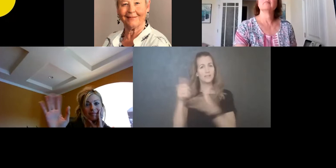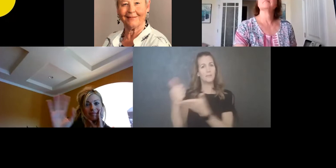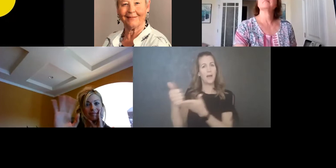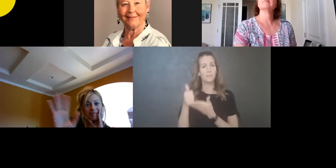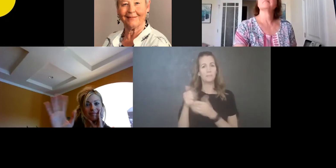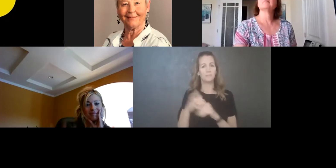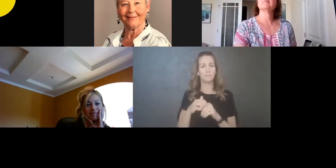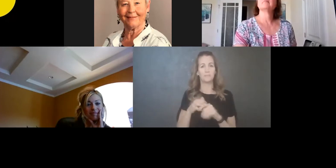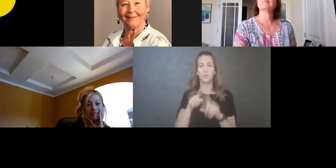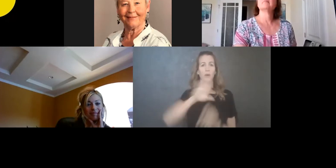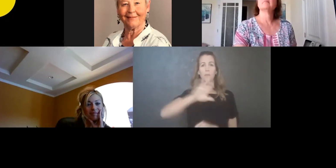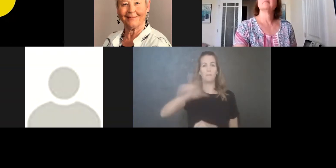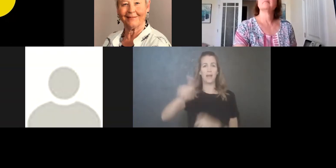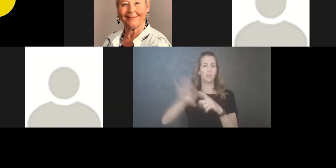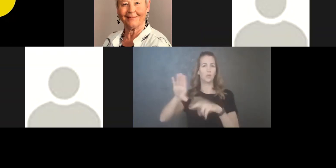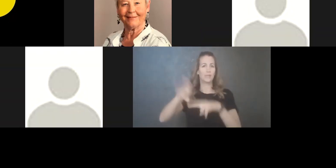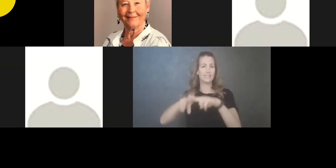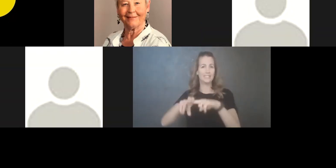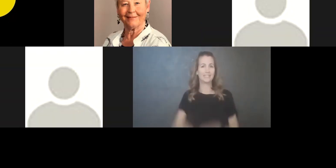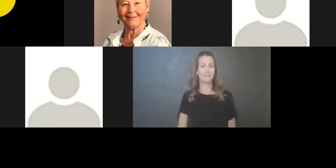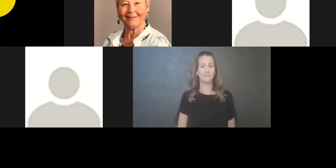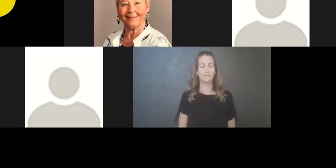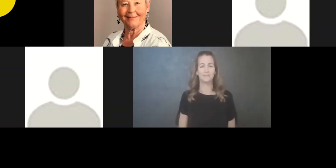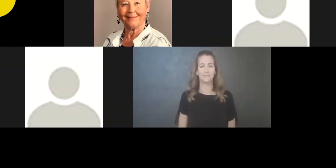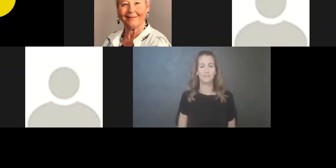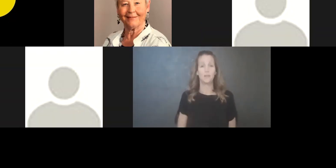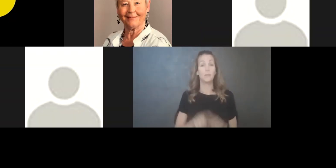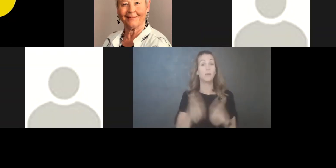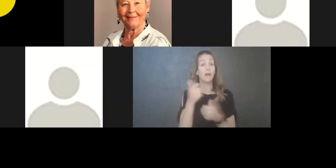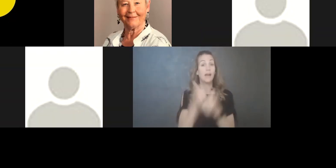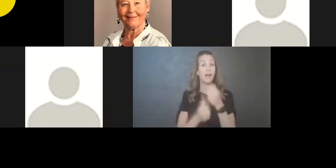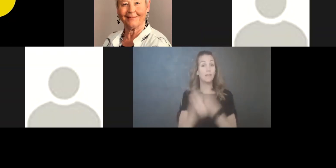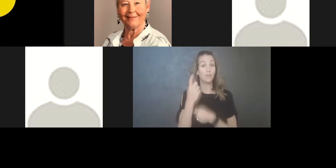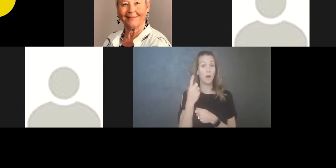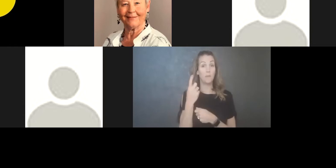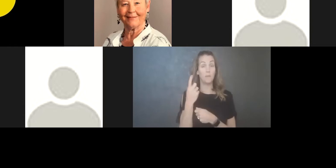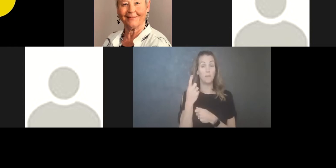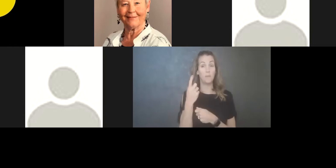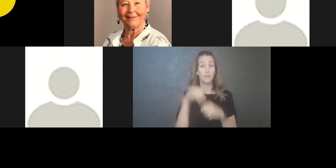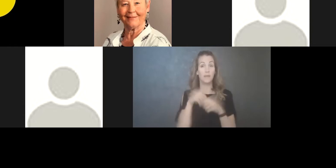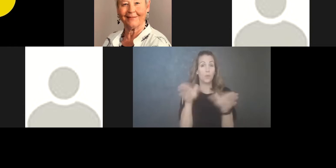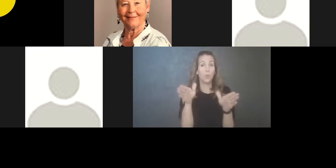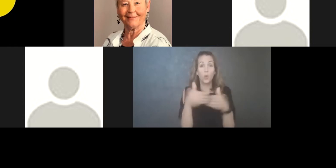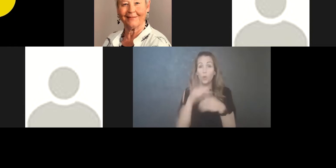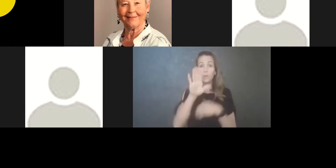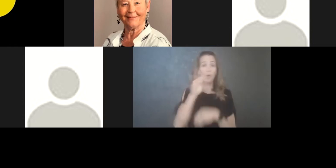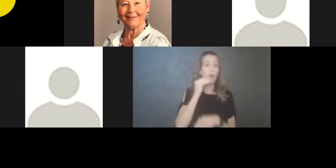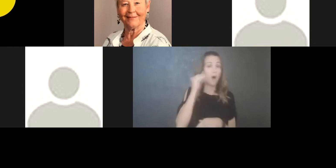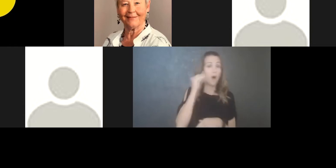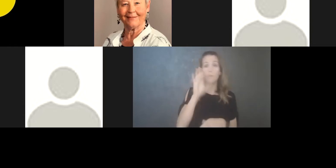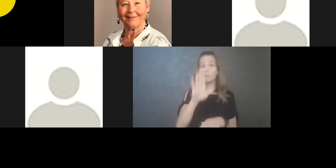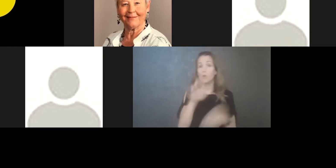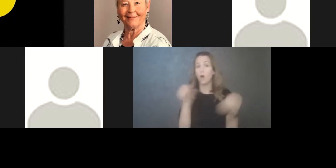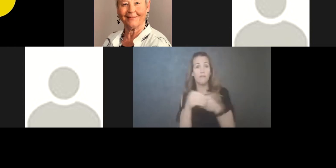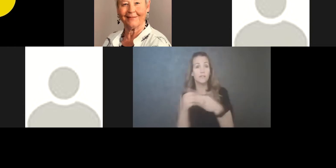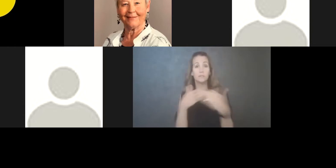fine to go back to your seats. But I want everybody in the room or in your homes, in your office, wherever you guys are right now, you